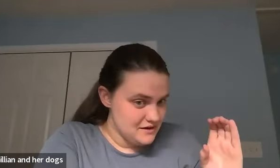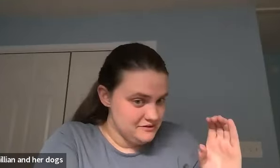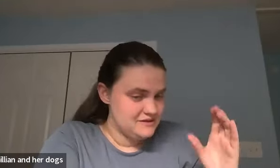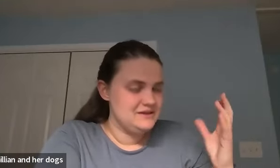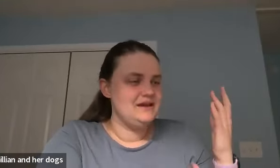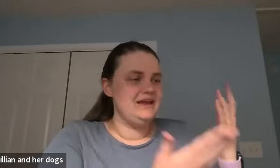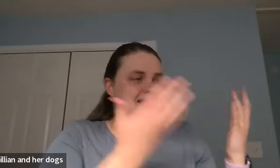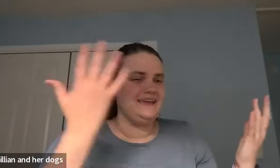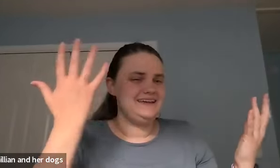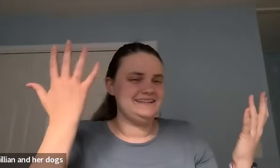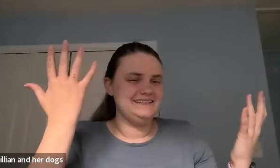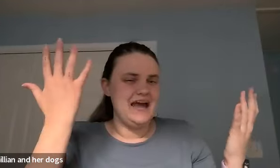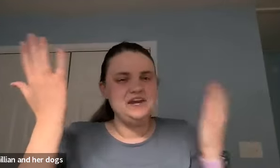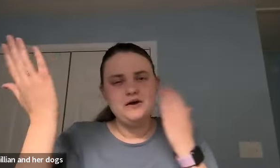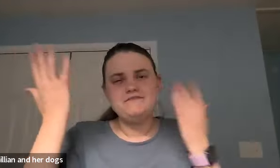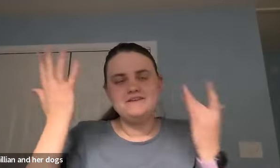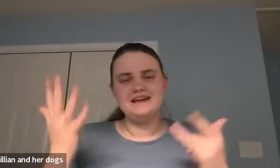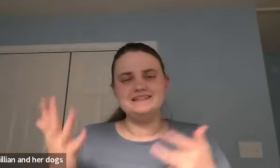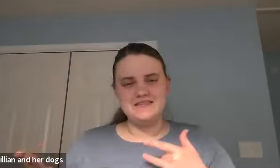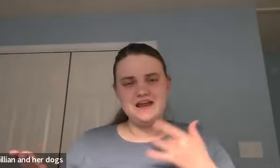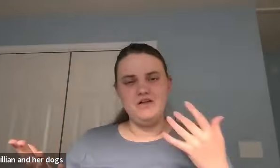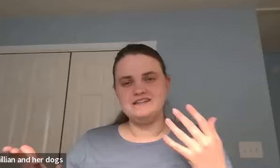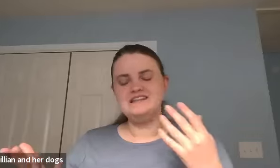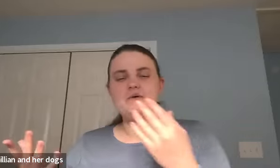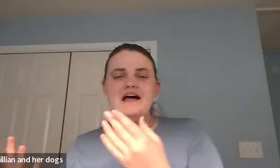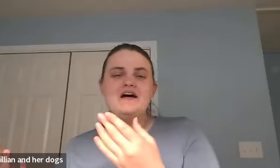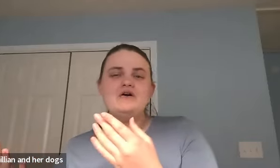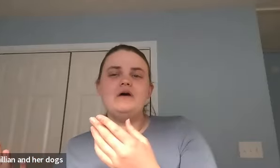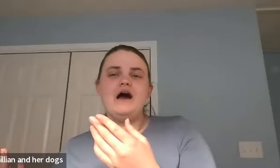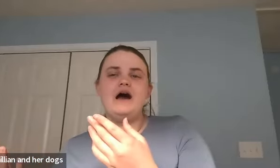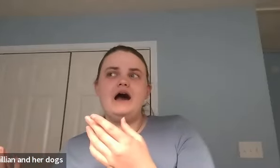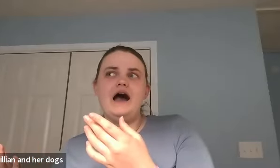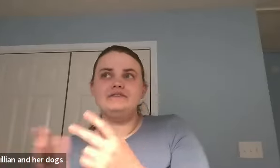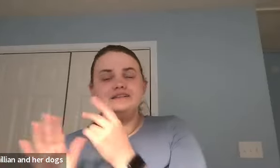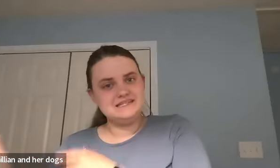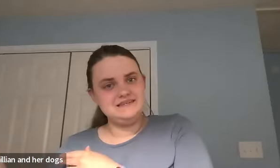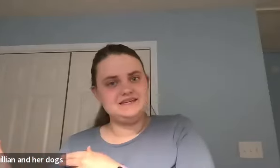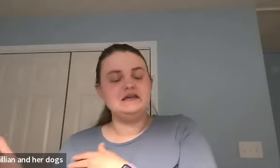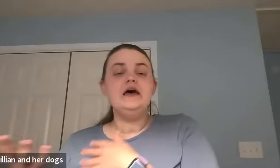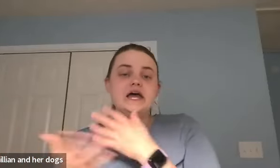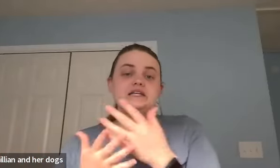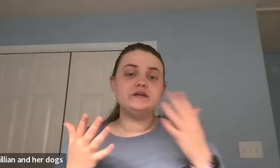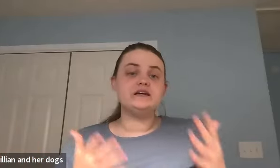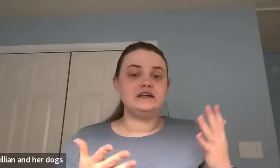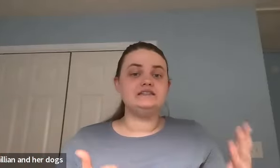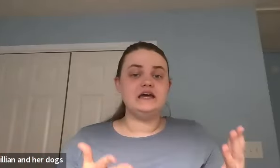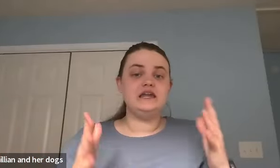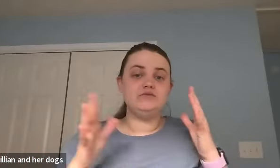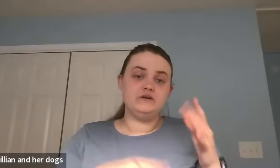spell. And I know I feel like I say that a lot. It's like, well, I've not seen this. And it's because, like I said, it really